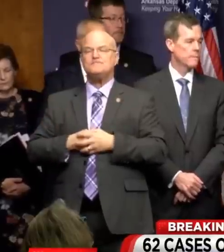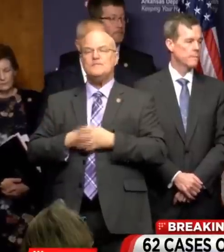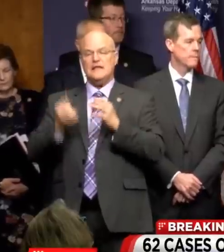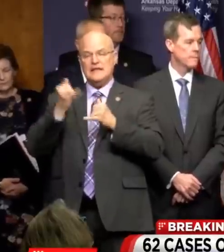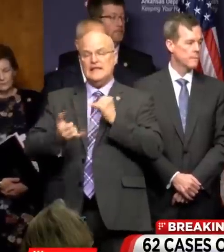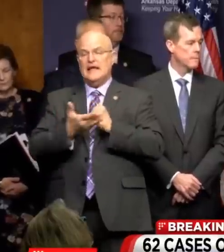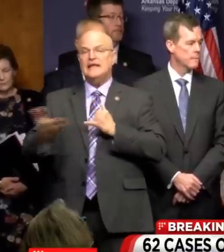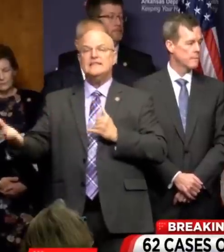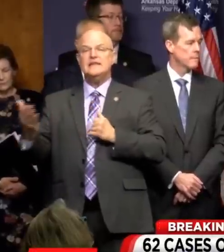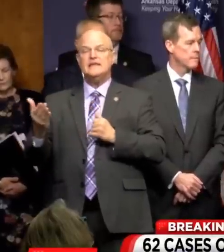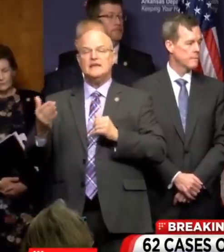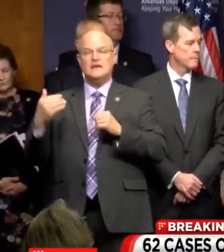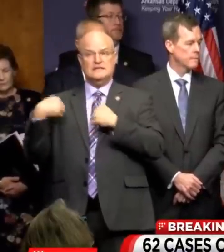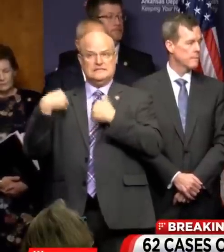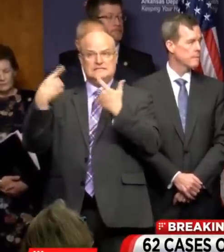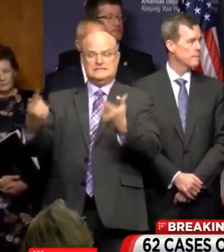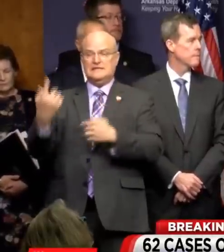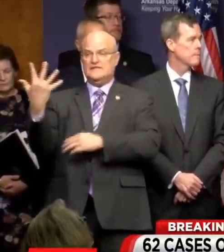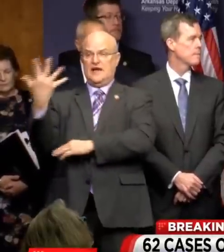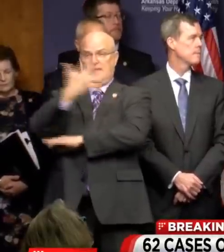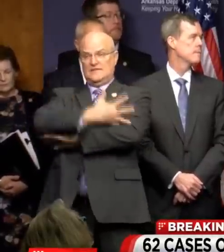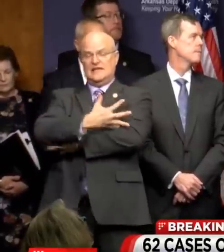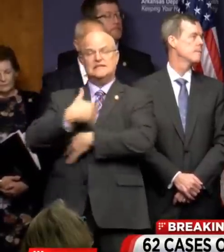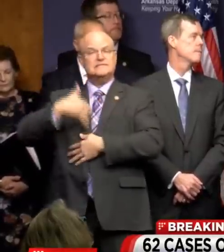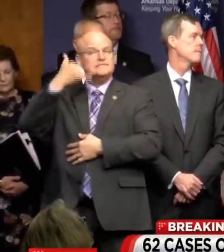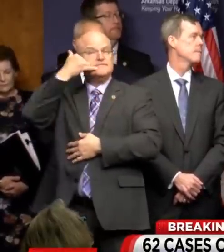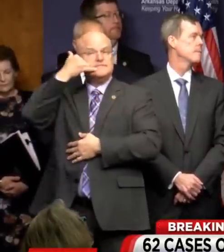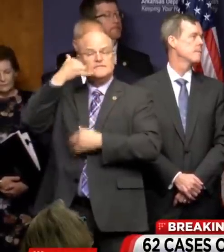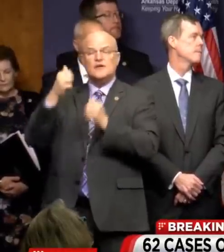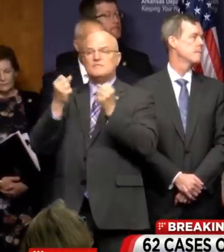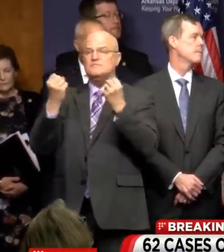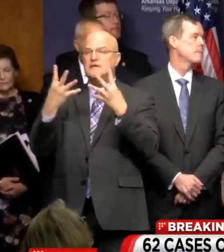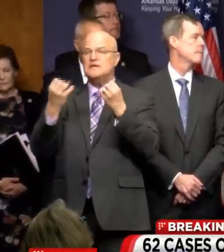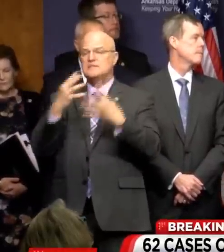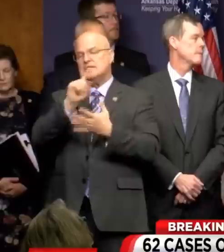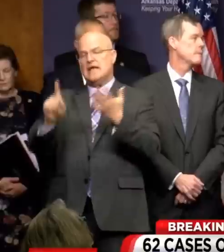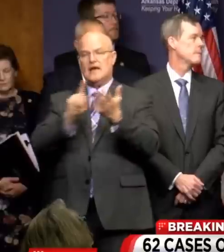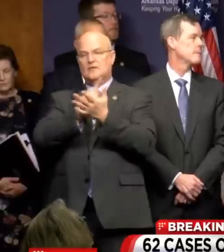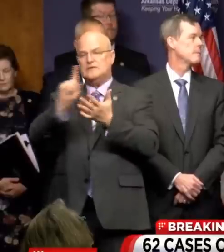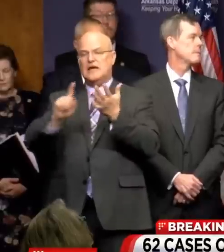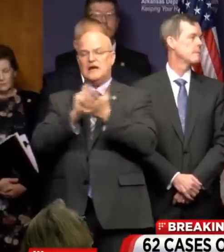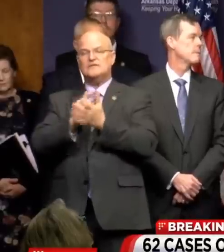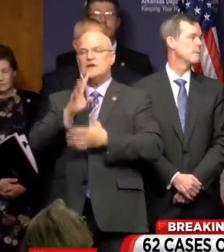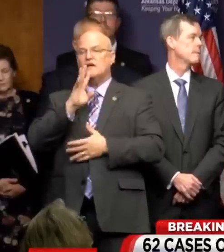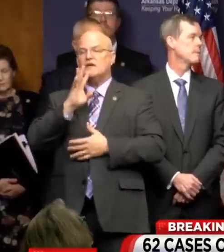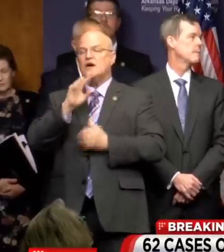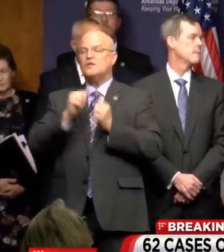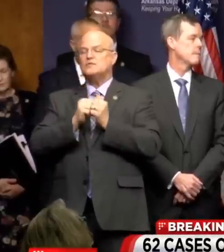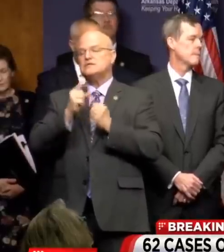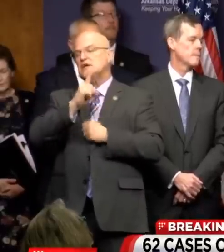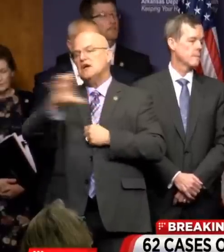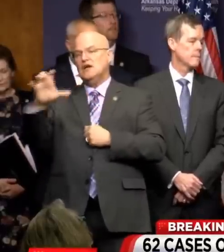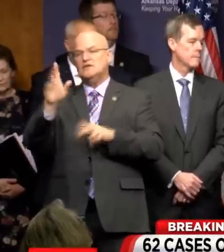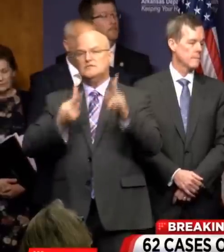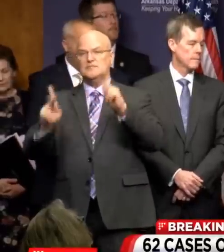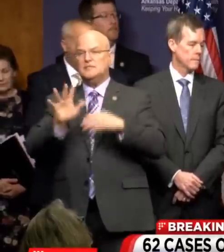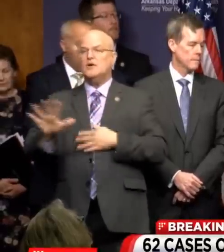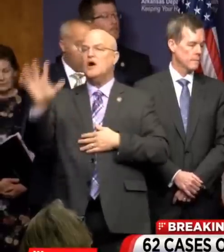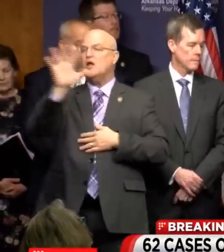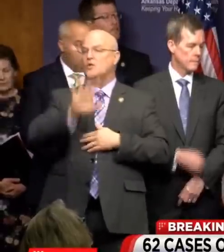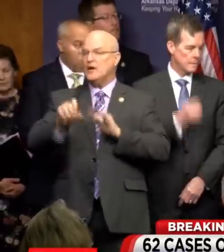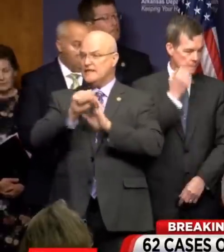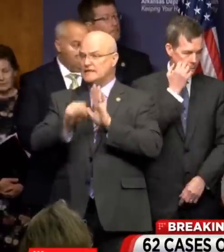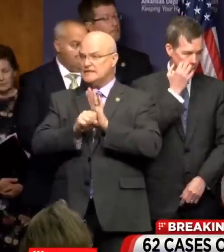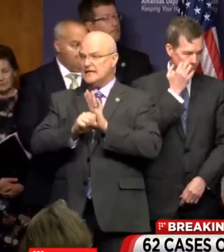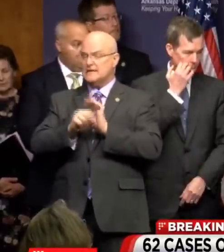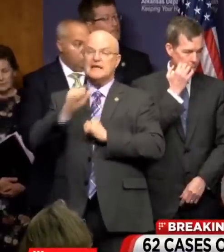this. Over the course of the last 5 days, I've been on the phone a number of hours. I've talked to literally hundreds of people around the state, not